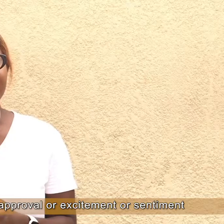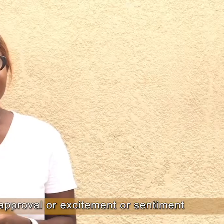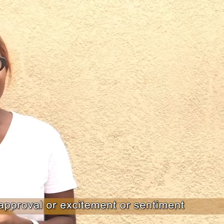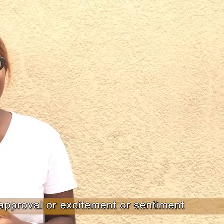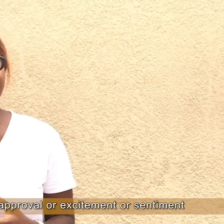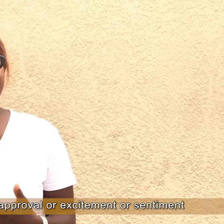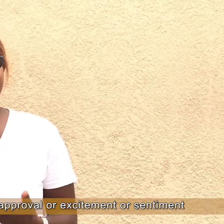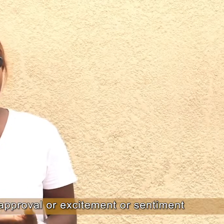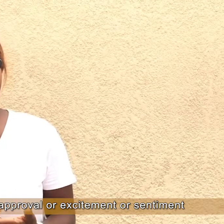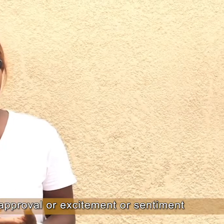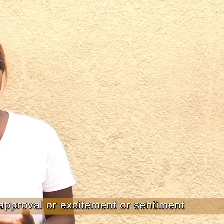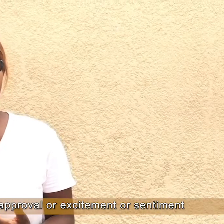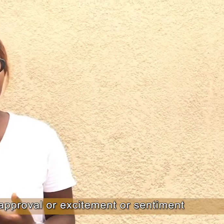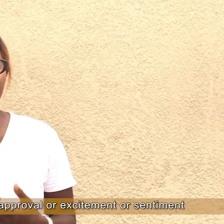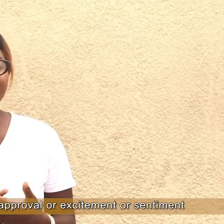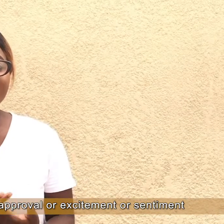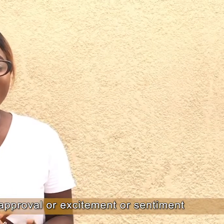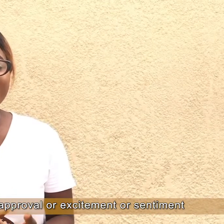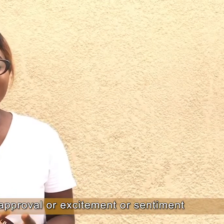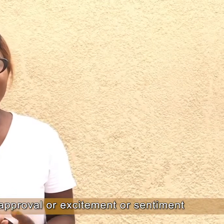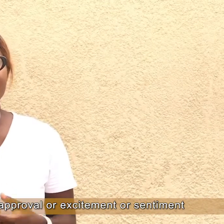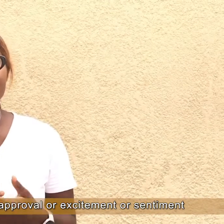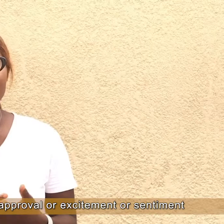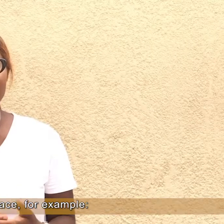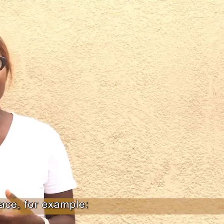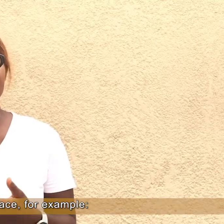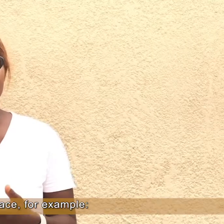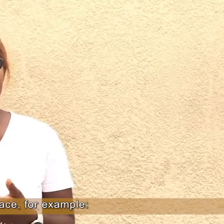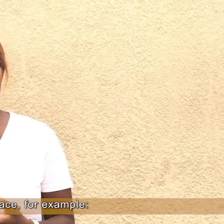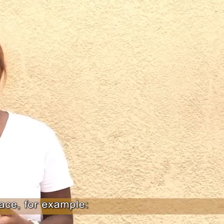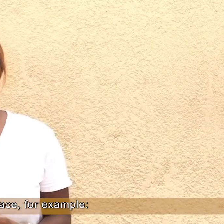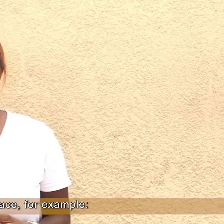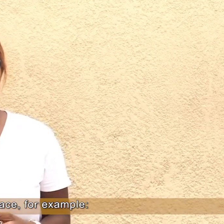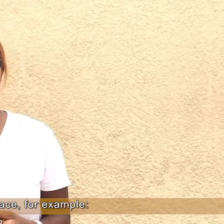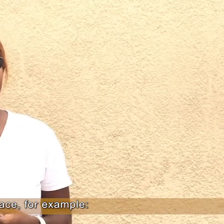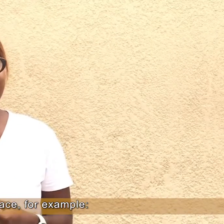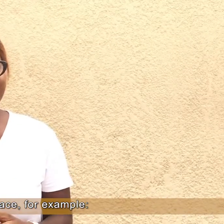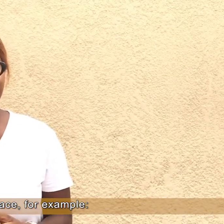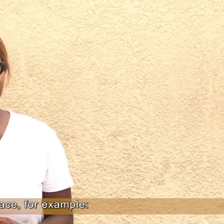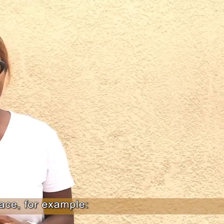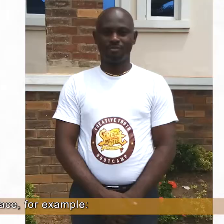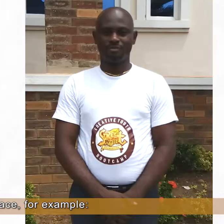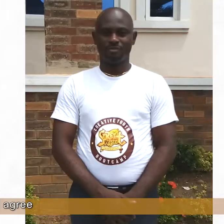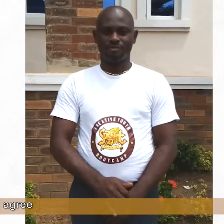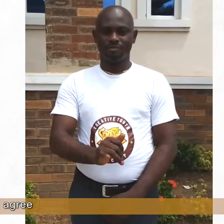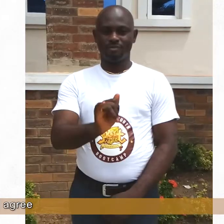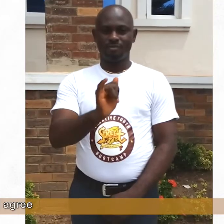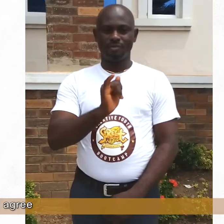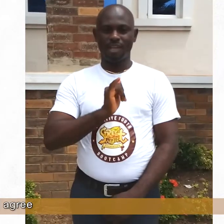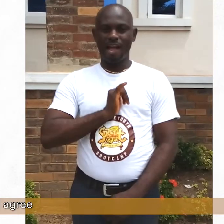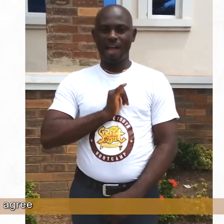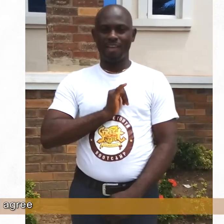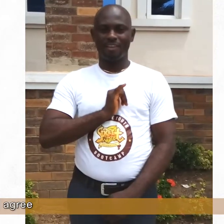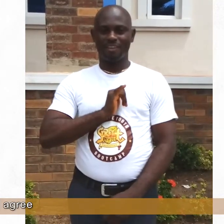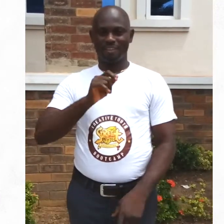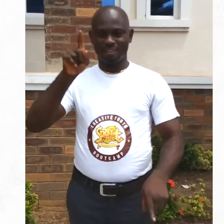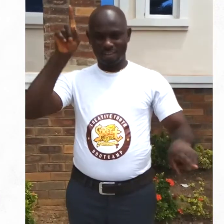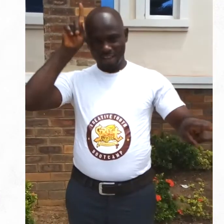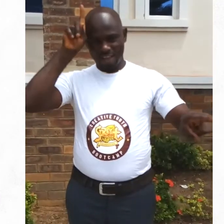Likewise, you can express excitement or sentiment with your face. Example, I